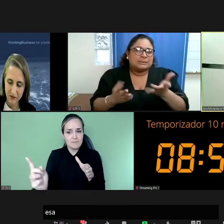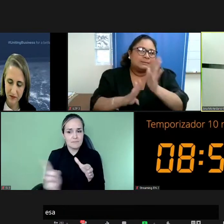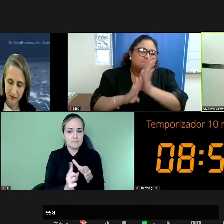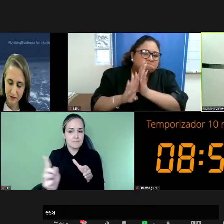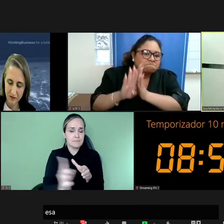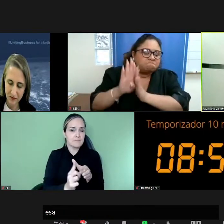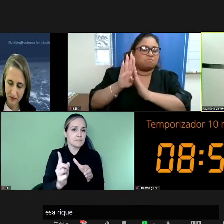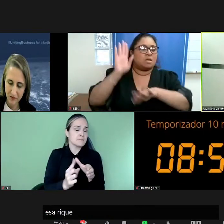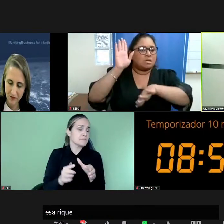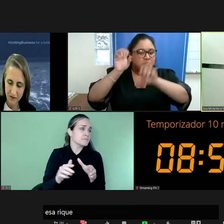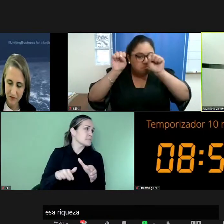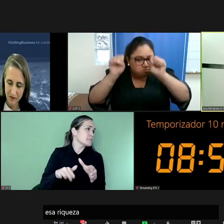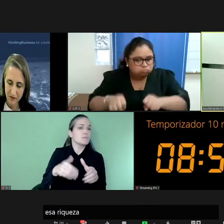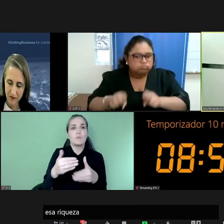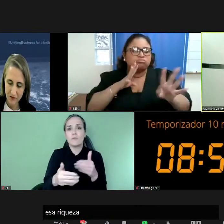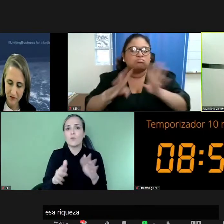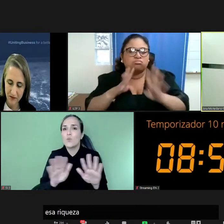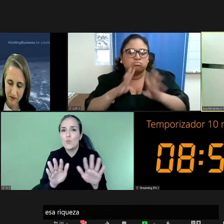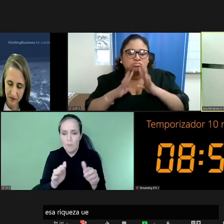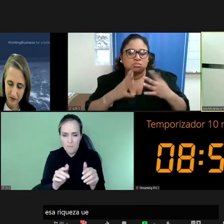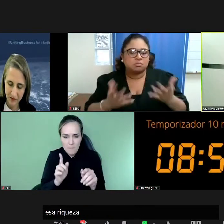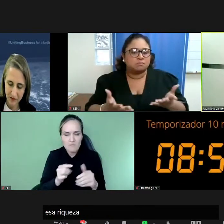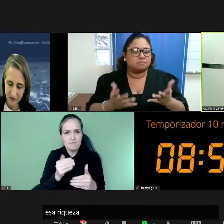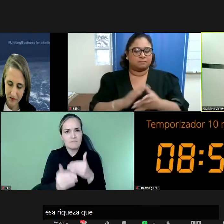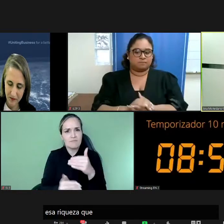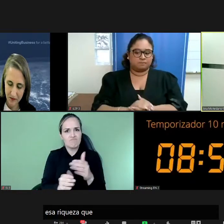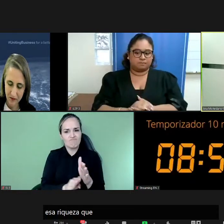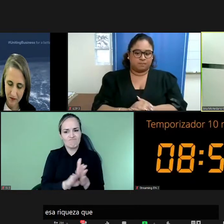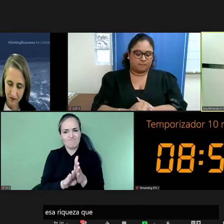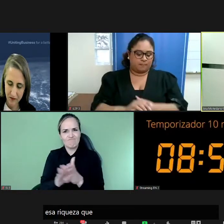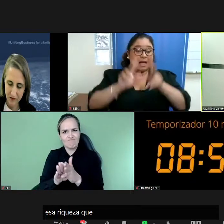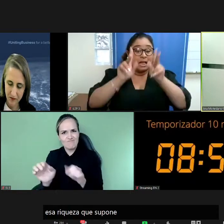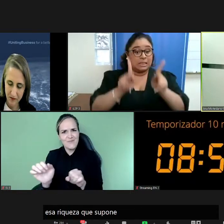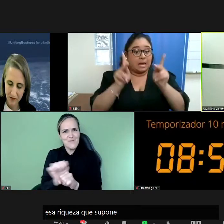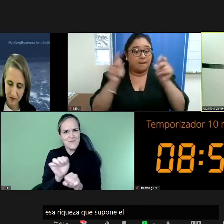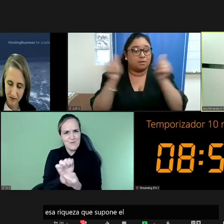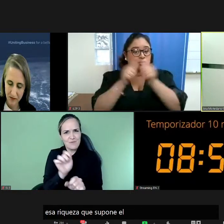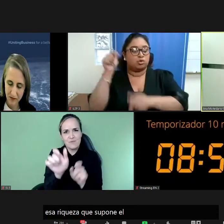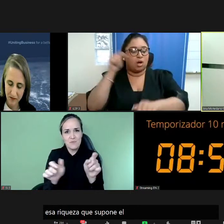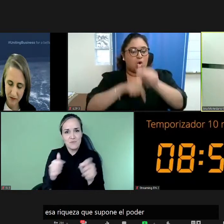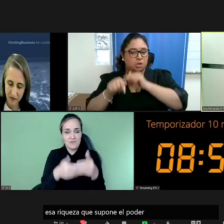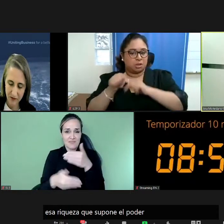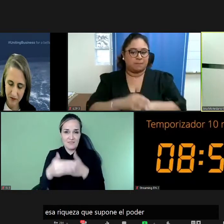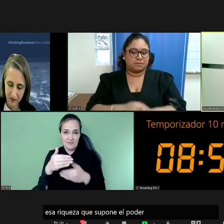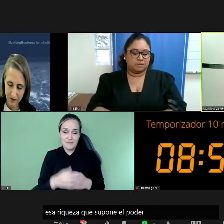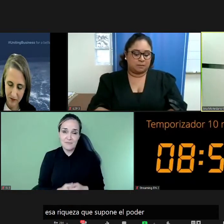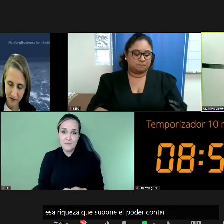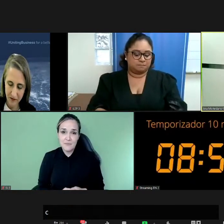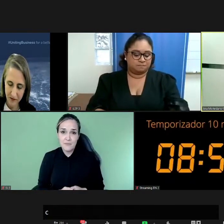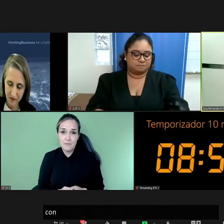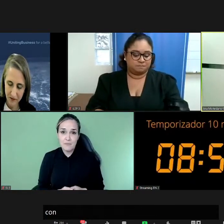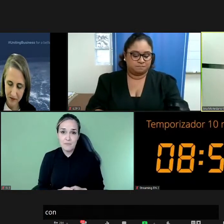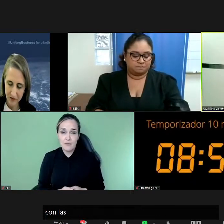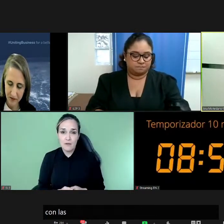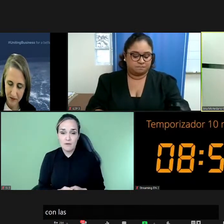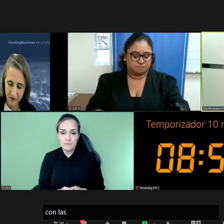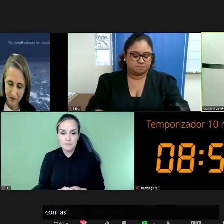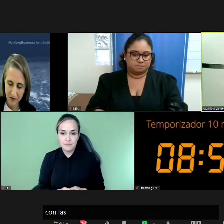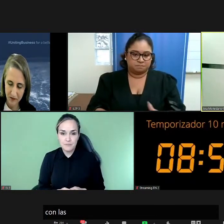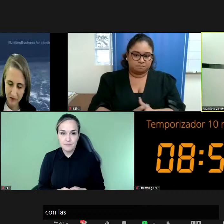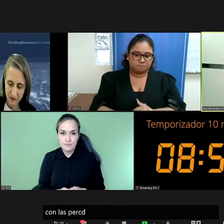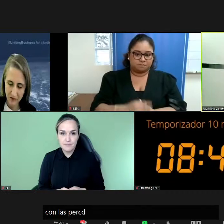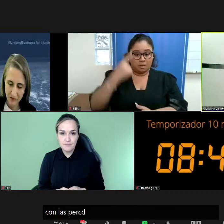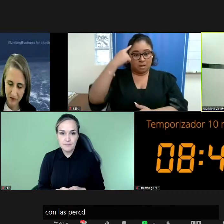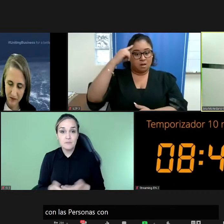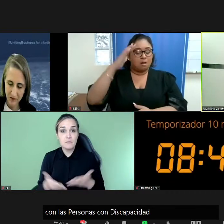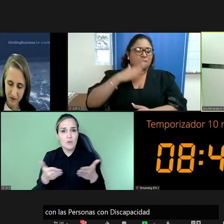this wealth and being able to have this productive force of persons with disabilities in our society i